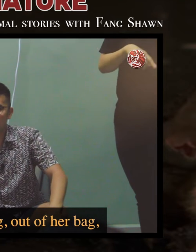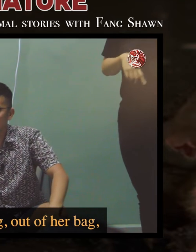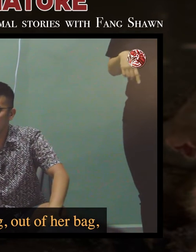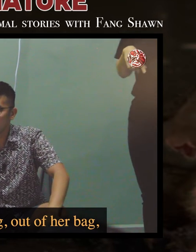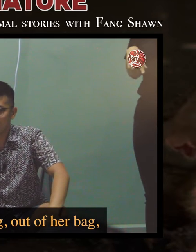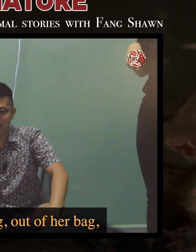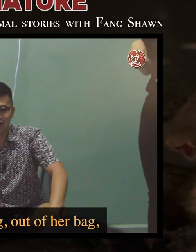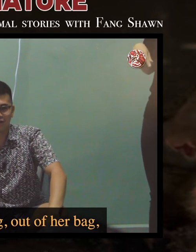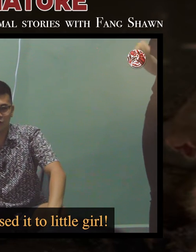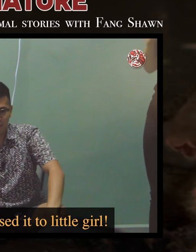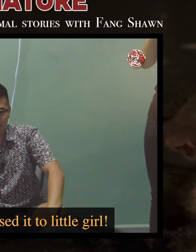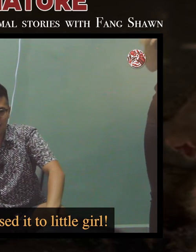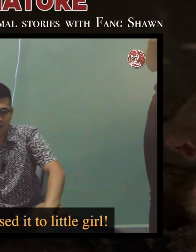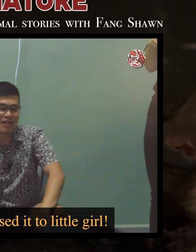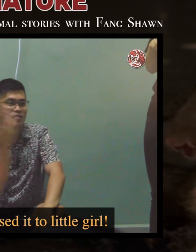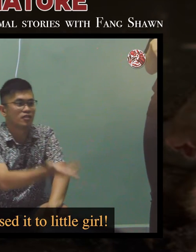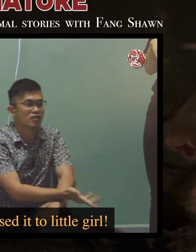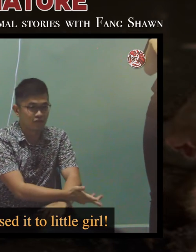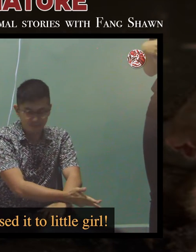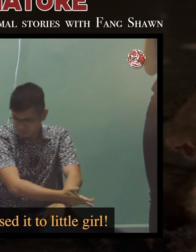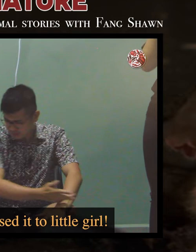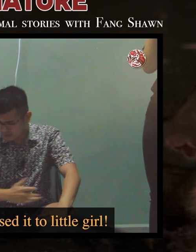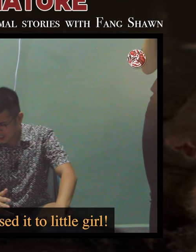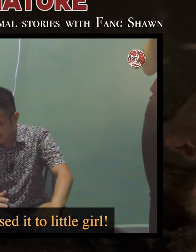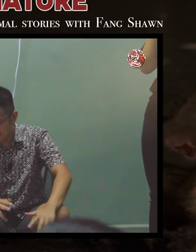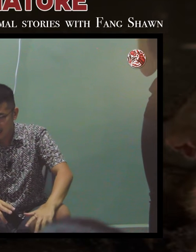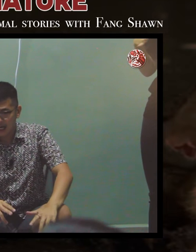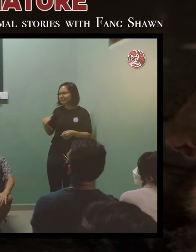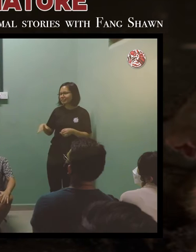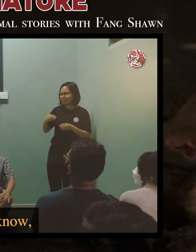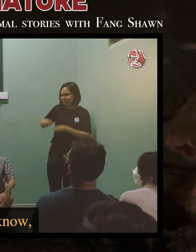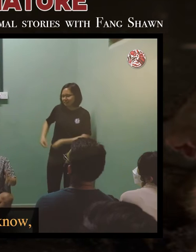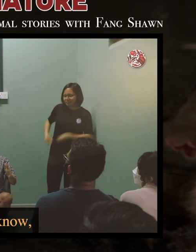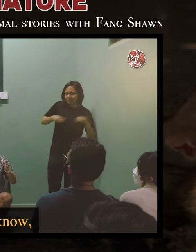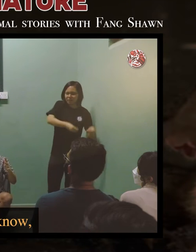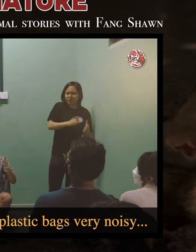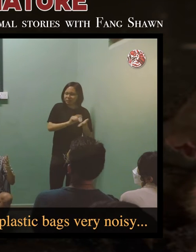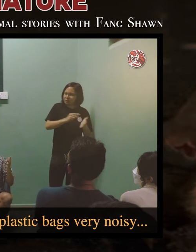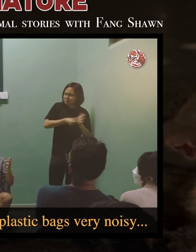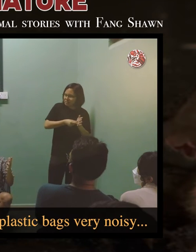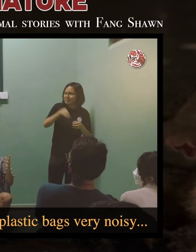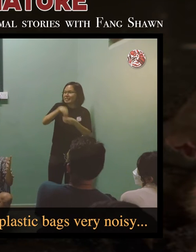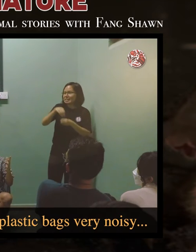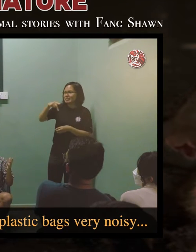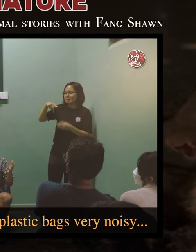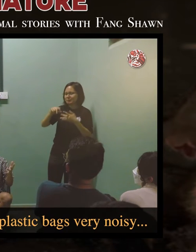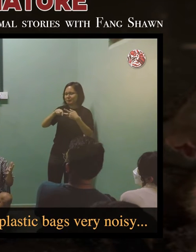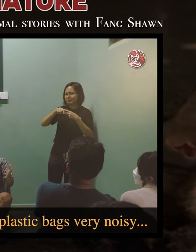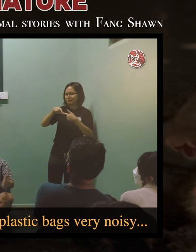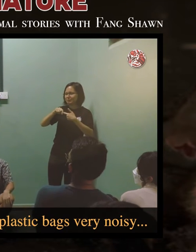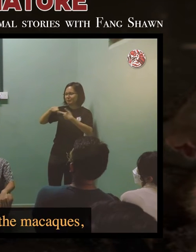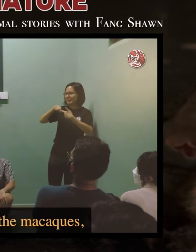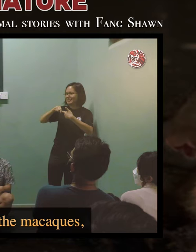bag out of her bag with biscuits and passed it to the little girl. And, you know, I think everyone knows that plastic bag is very noisy,